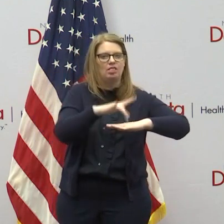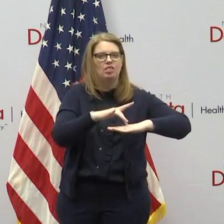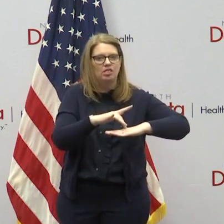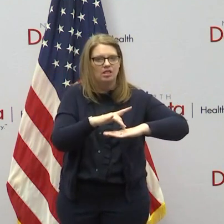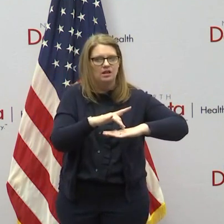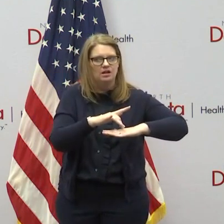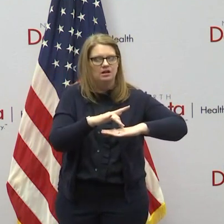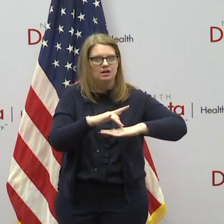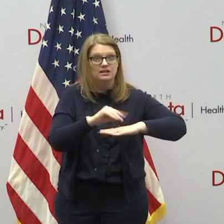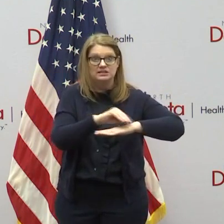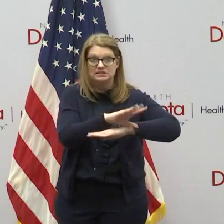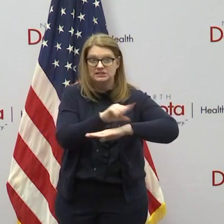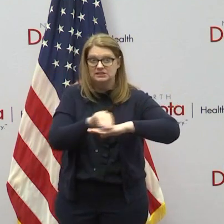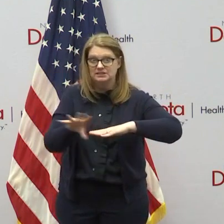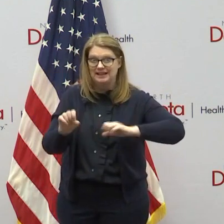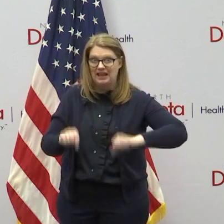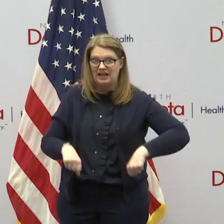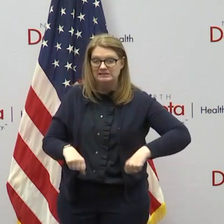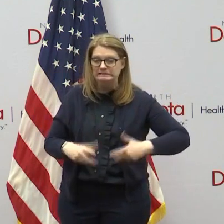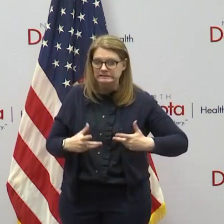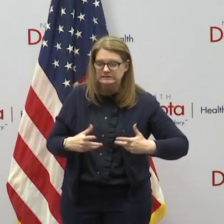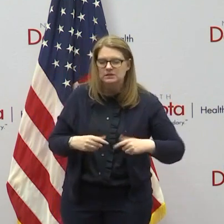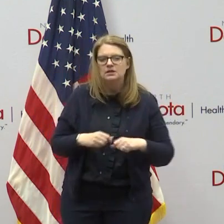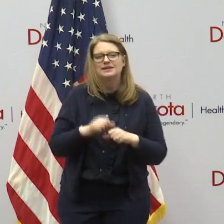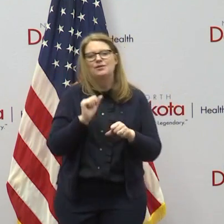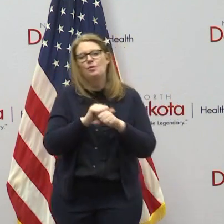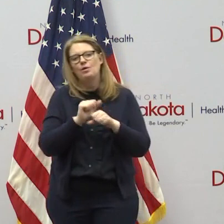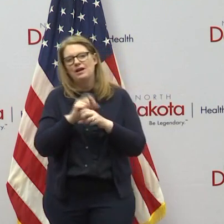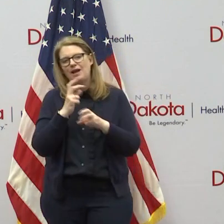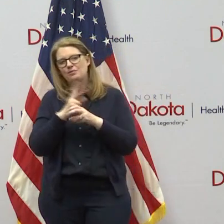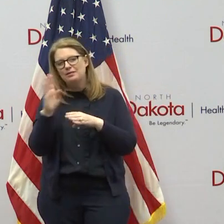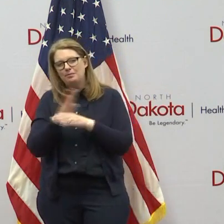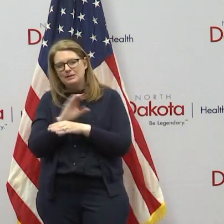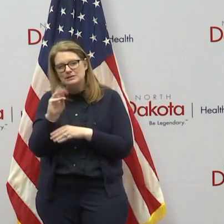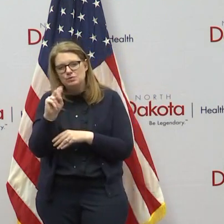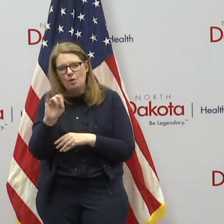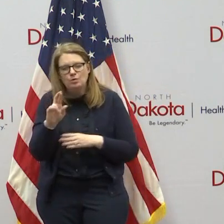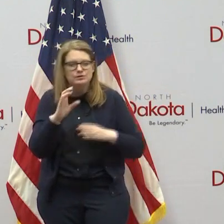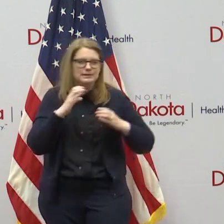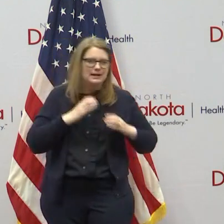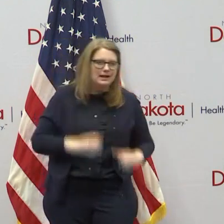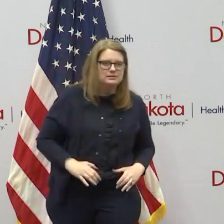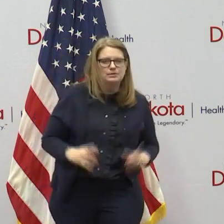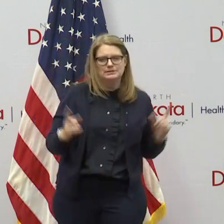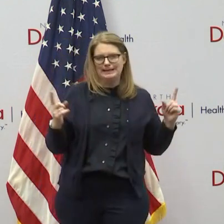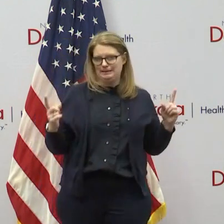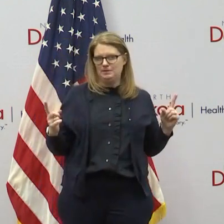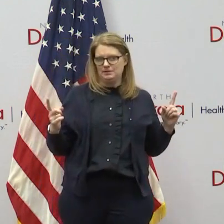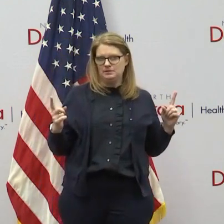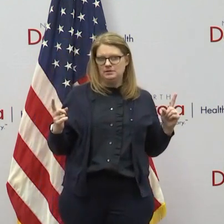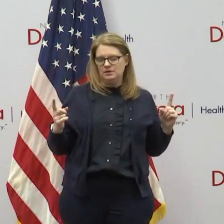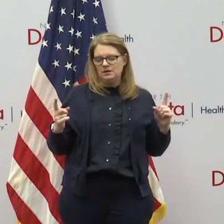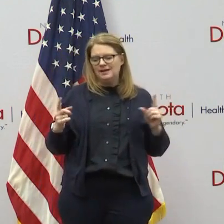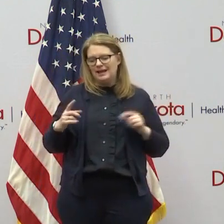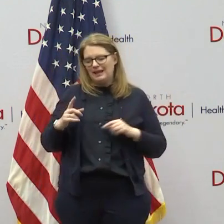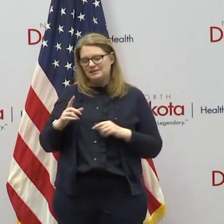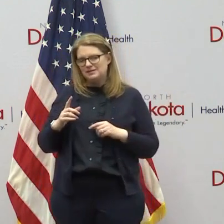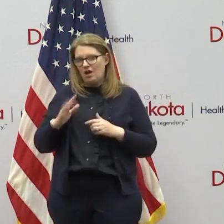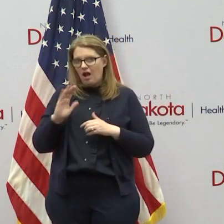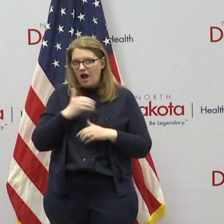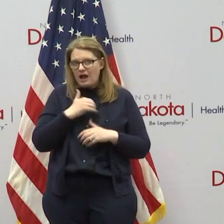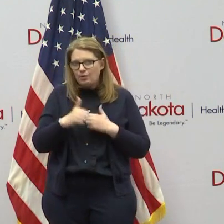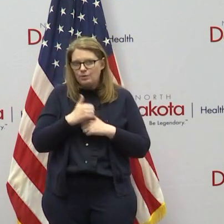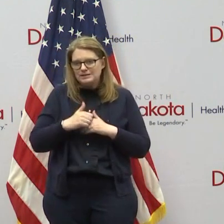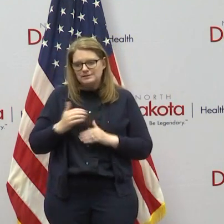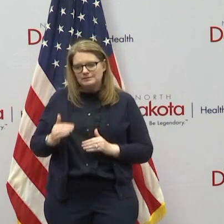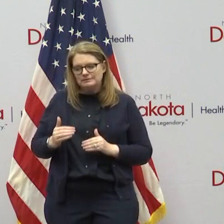and we're working hard with the business owners as customers, employees, to keep their distance, we are dialing up some risk, and with that, we may see